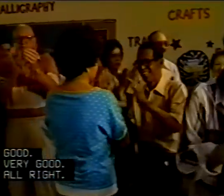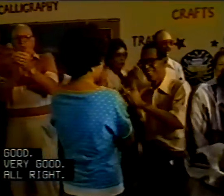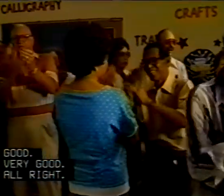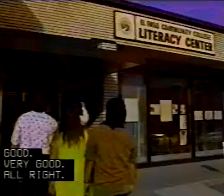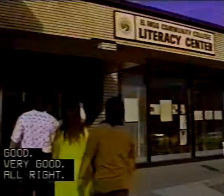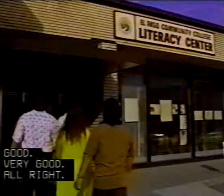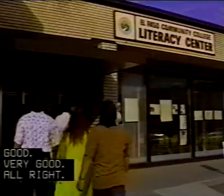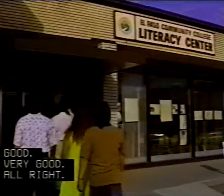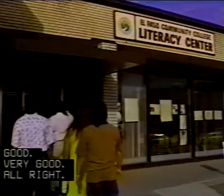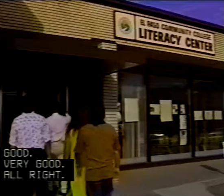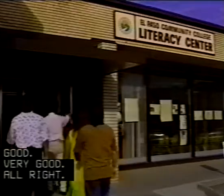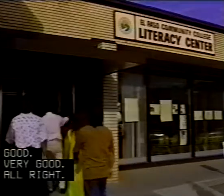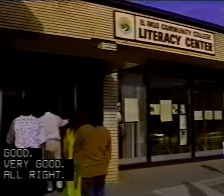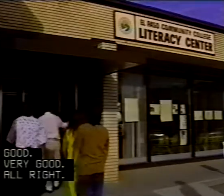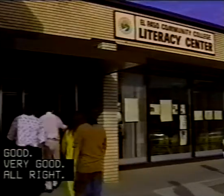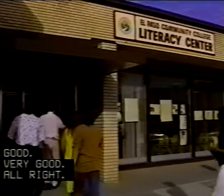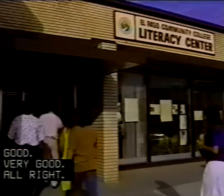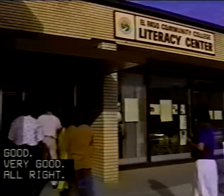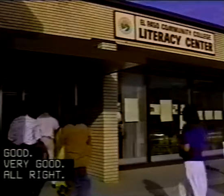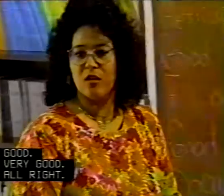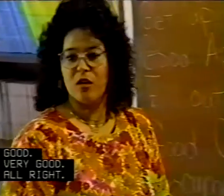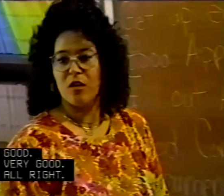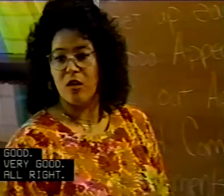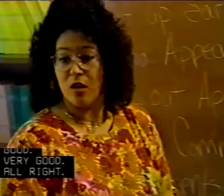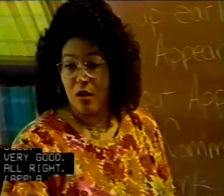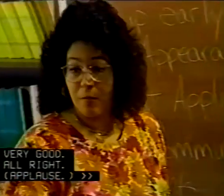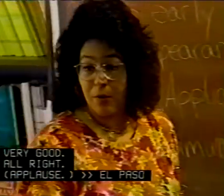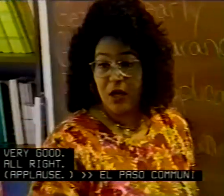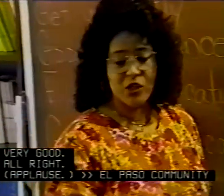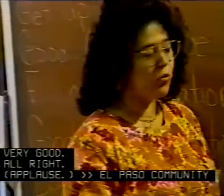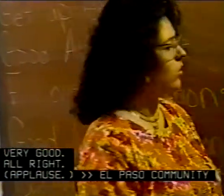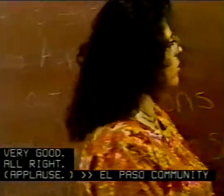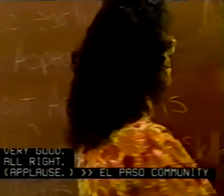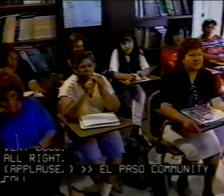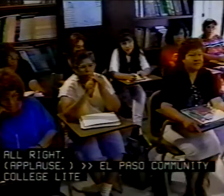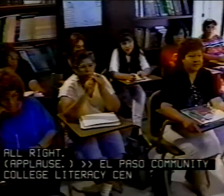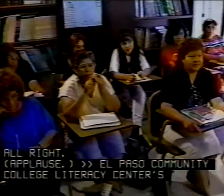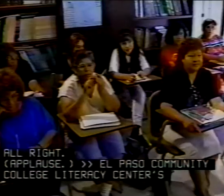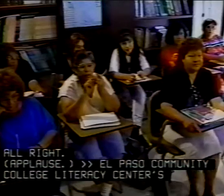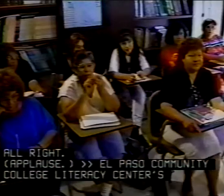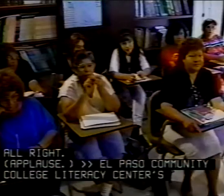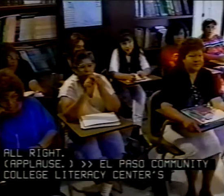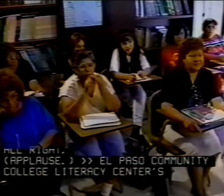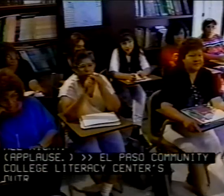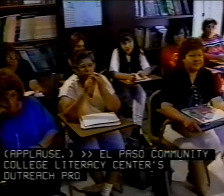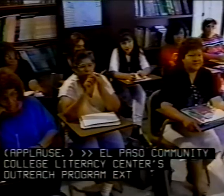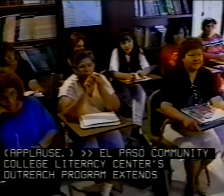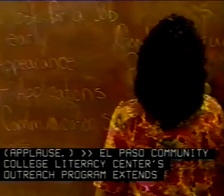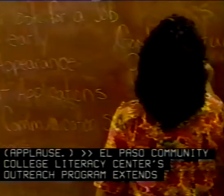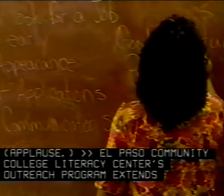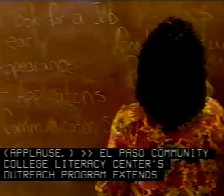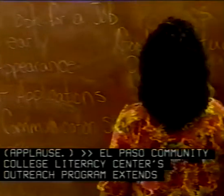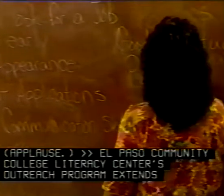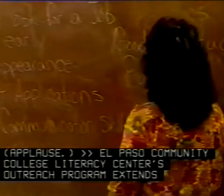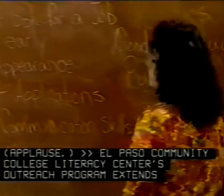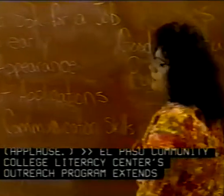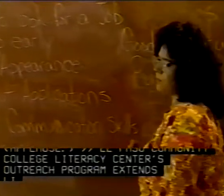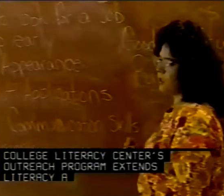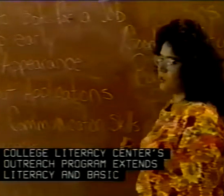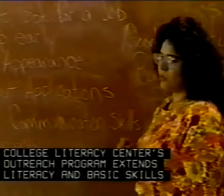job. El Paso Community College Literacy Center's outreach program extends literacy and basic skills instruction to every sector of the